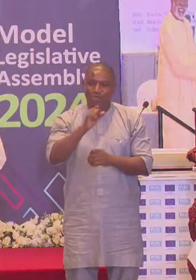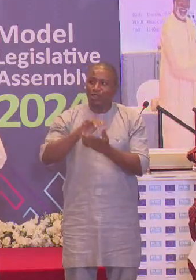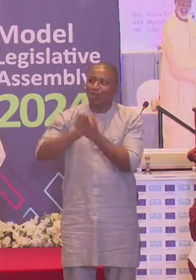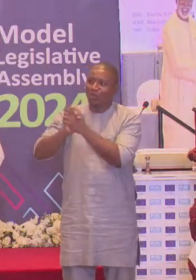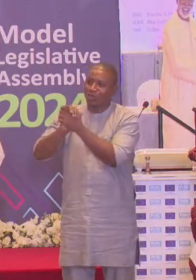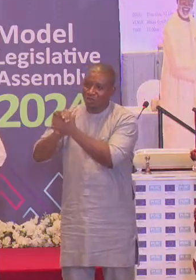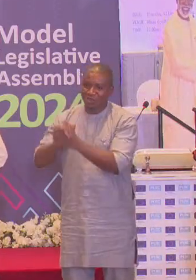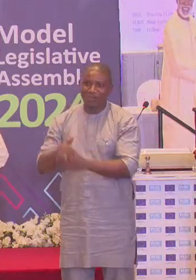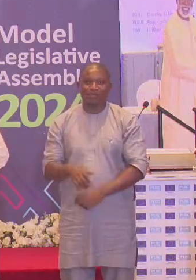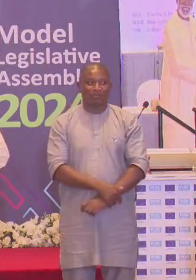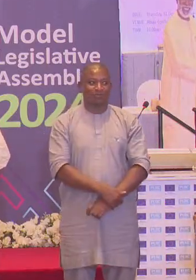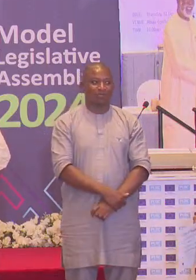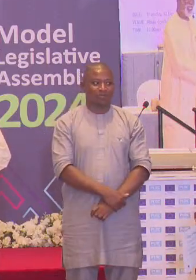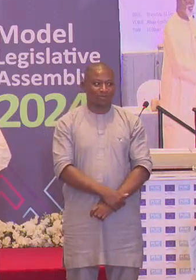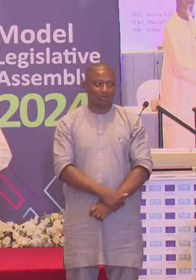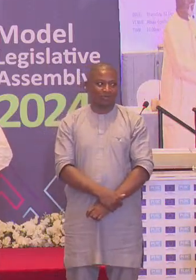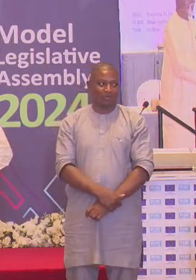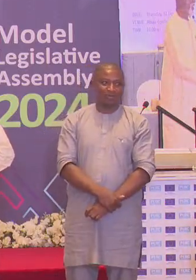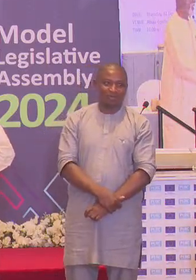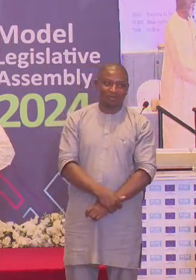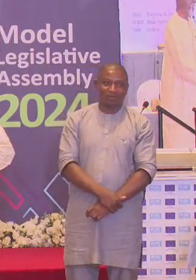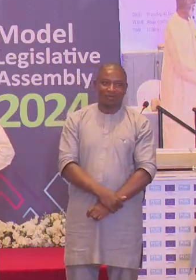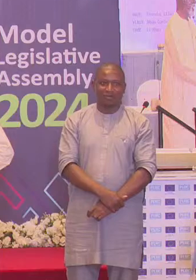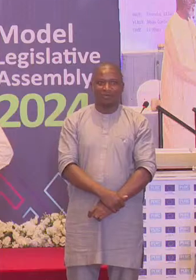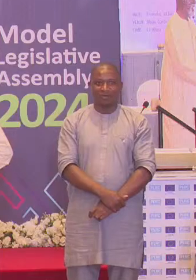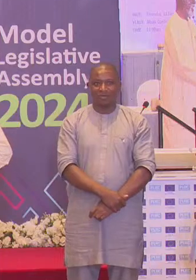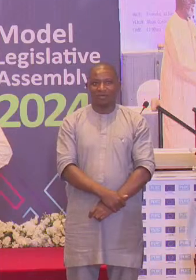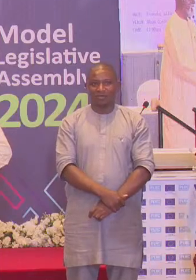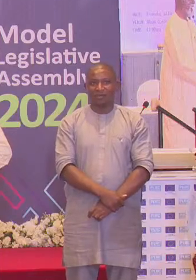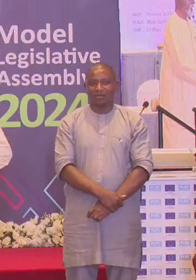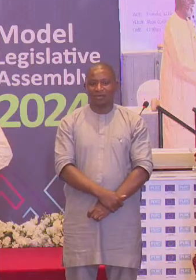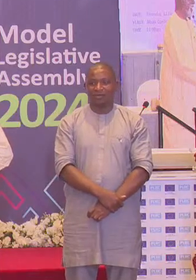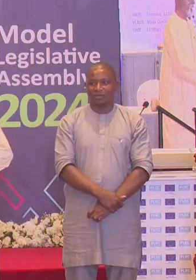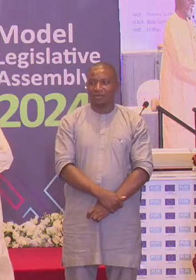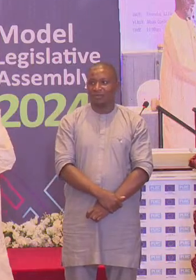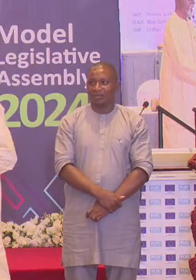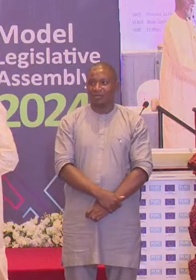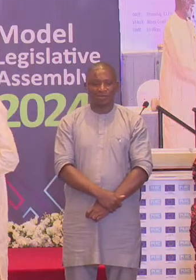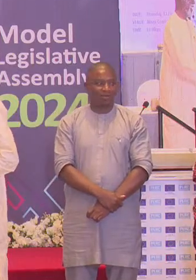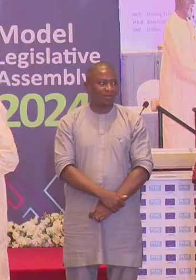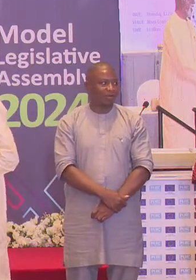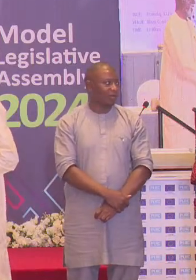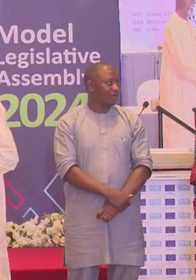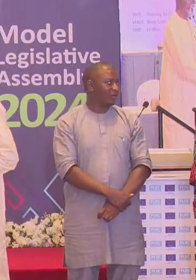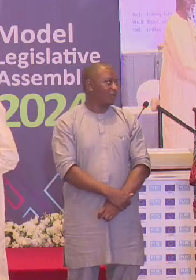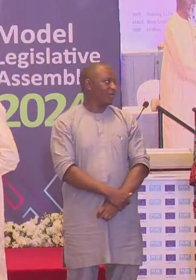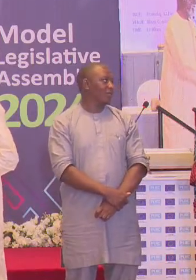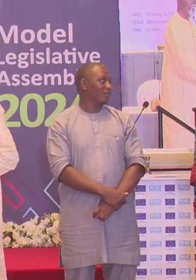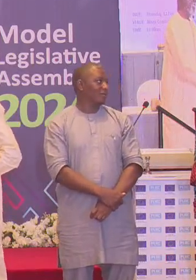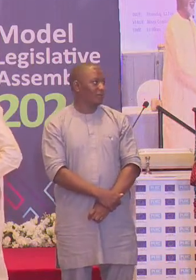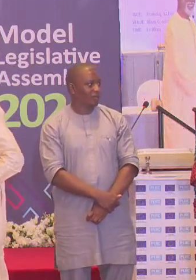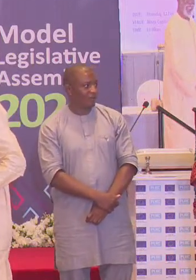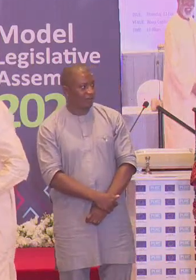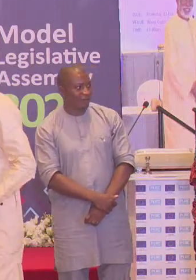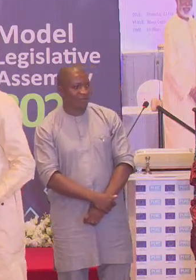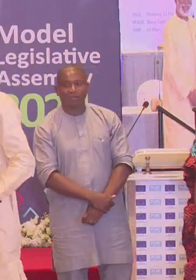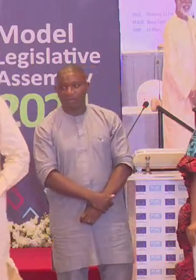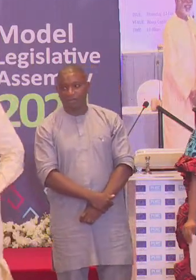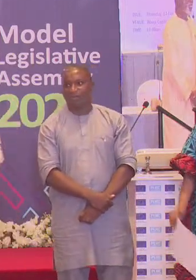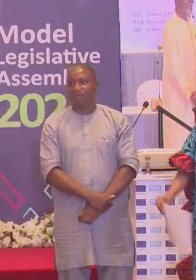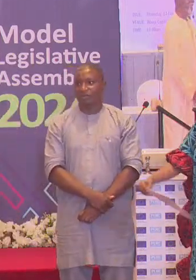Titus is from Nasarawa State. Esther was from Lagos. Chinaza Enugu. Michael Anambra.